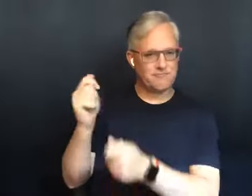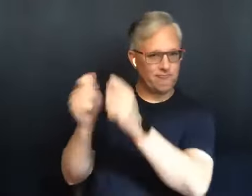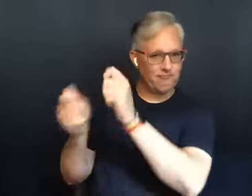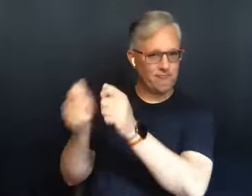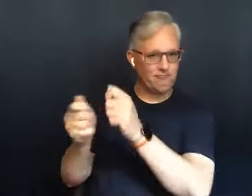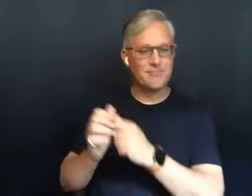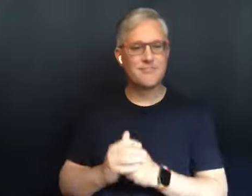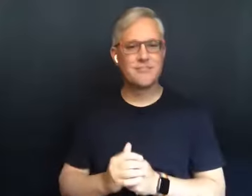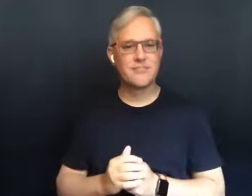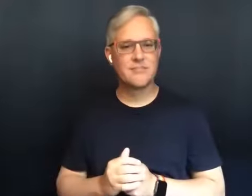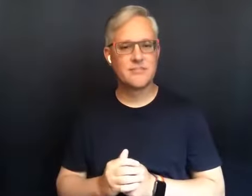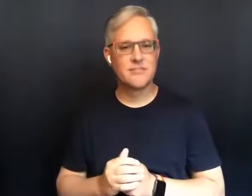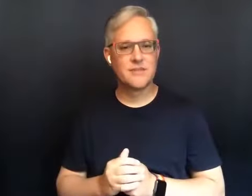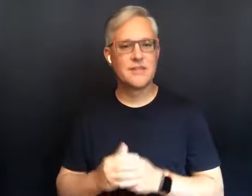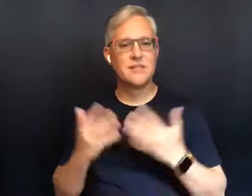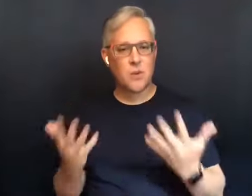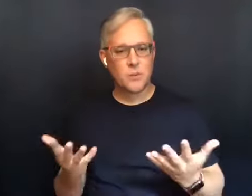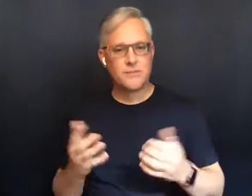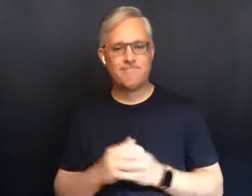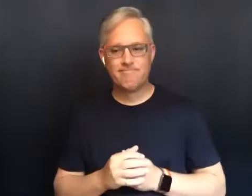piece of literature that we already have. So